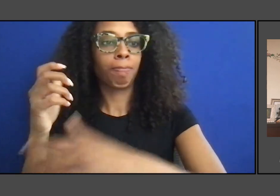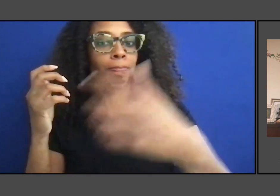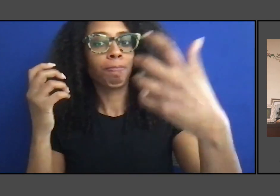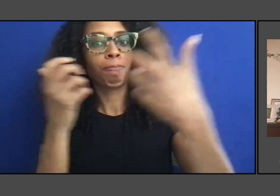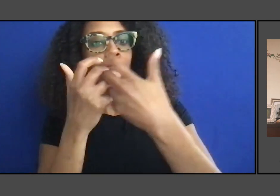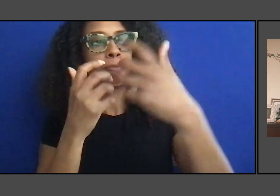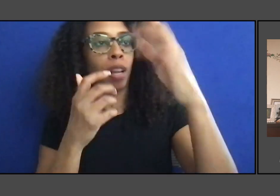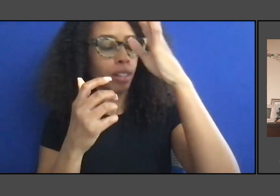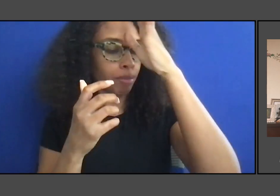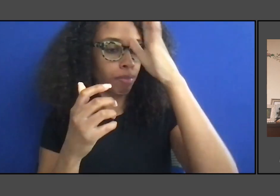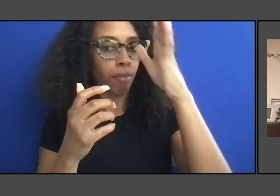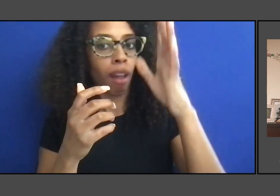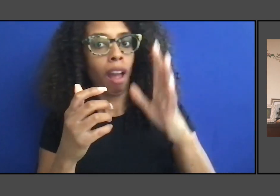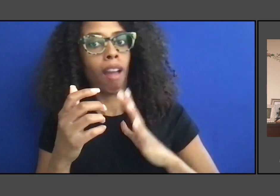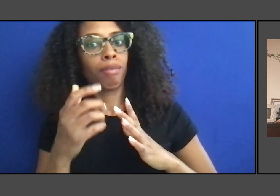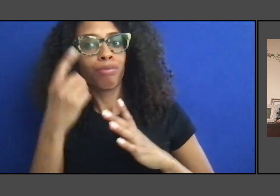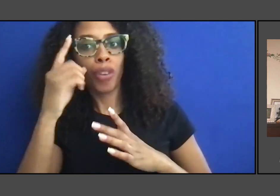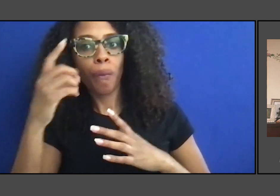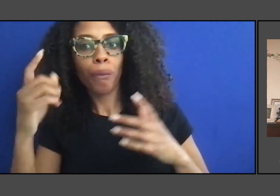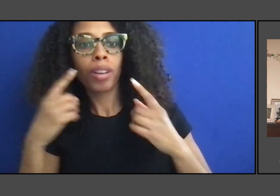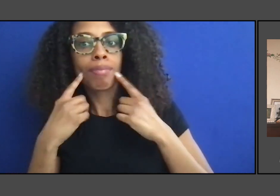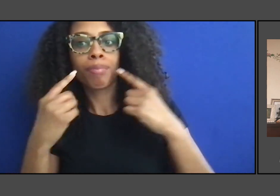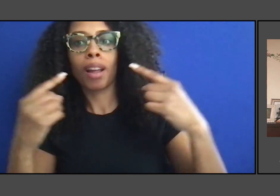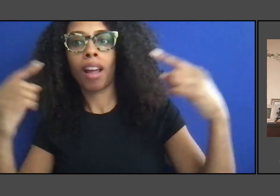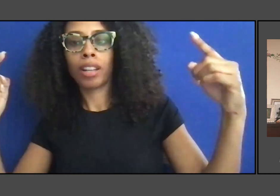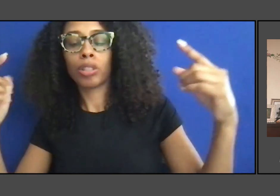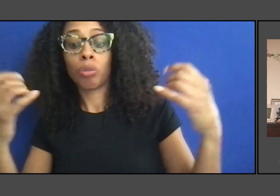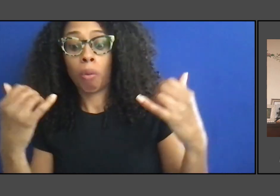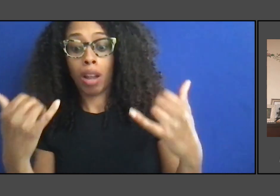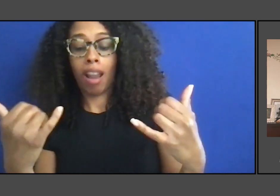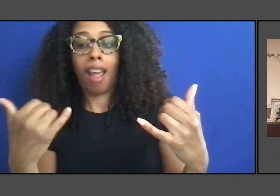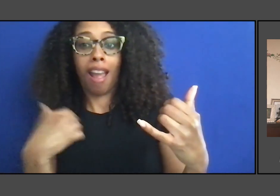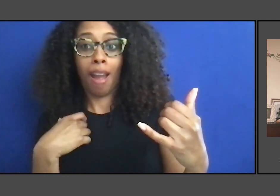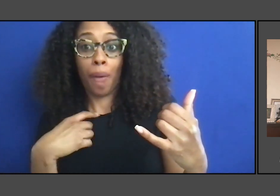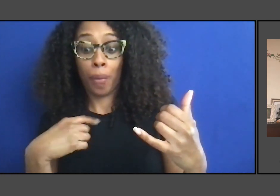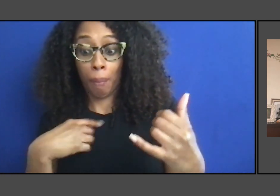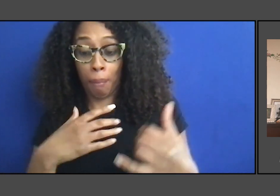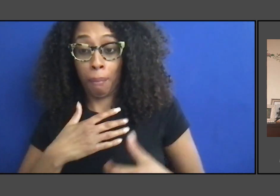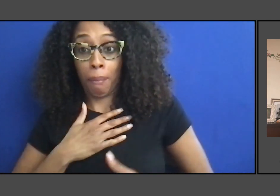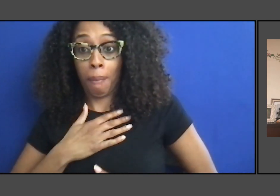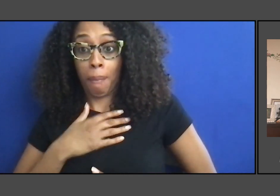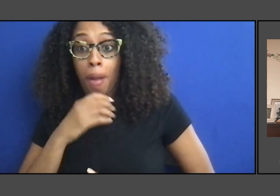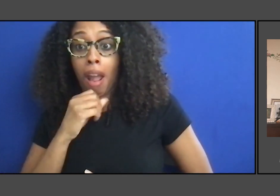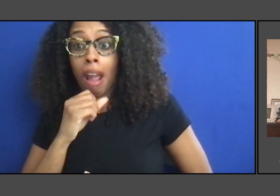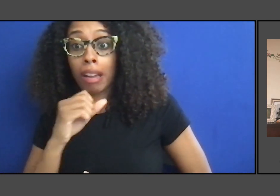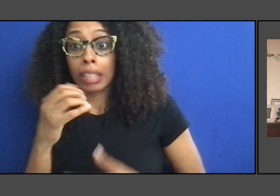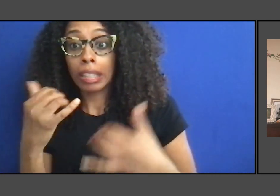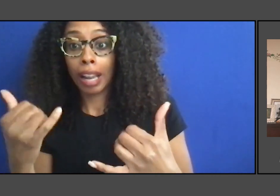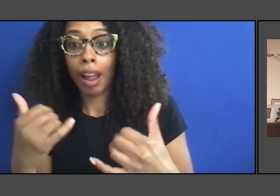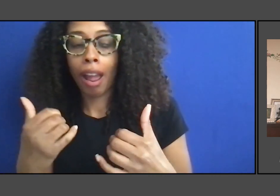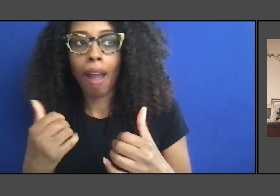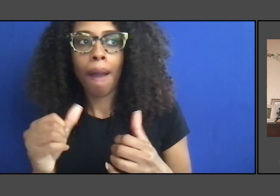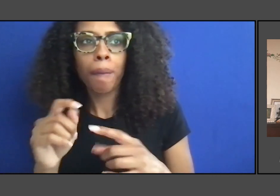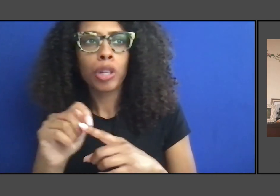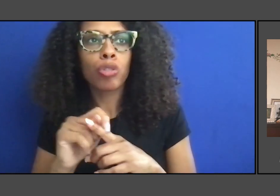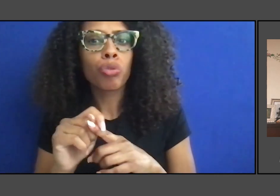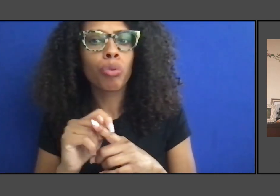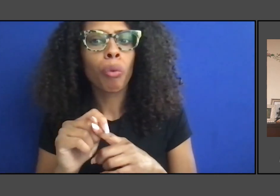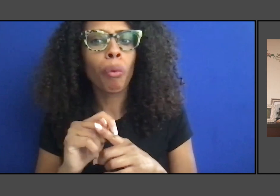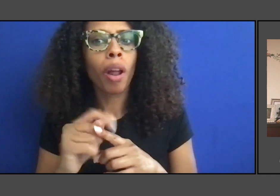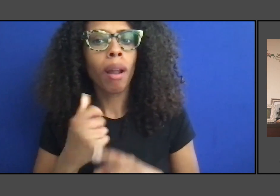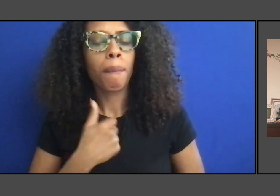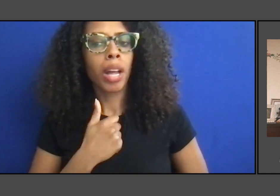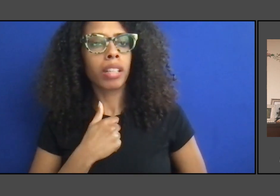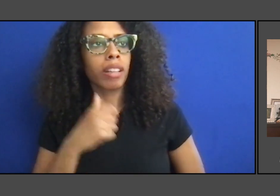train myself at this late date to try to hear the music the different, to see what the potential